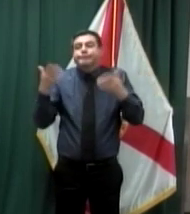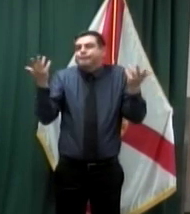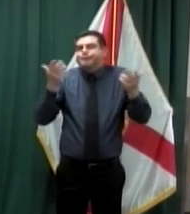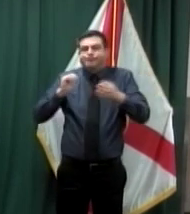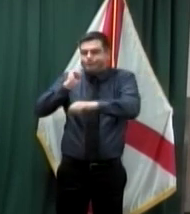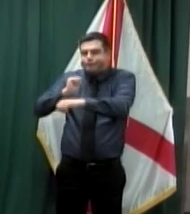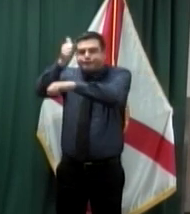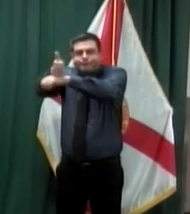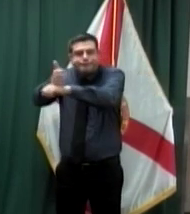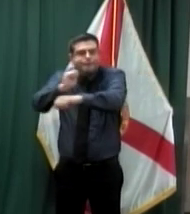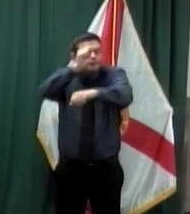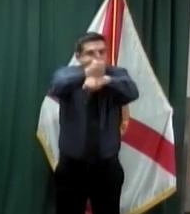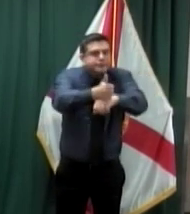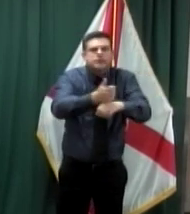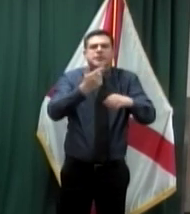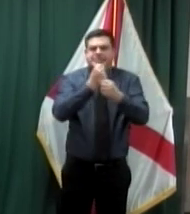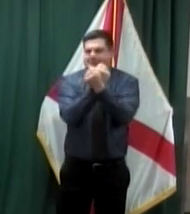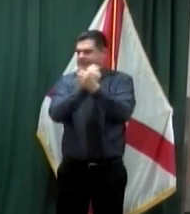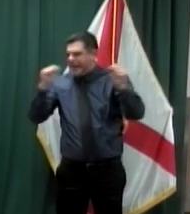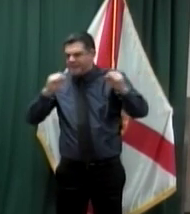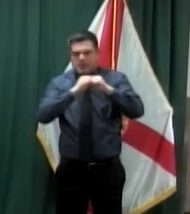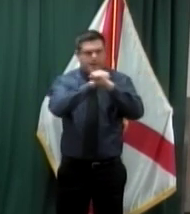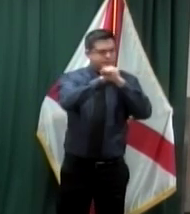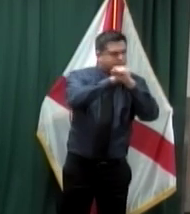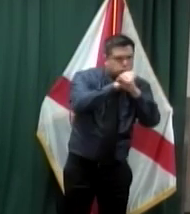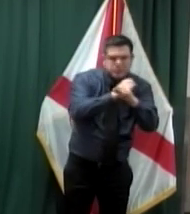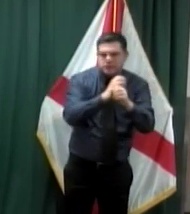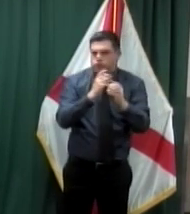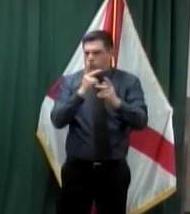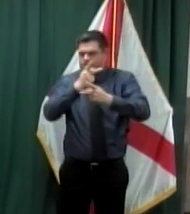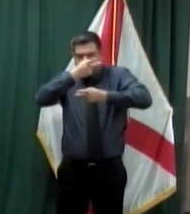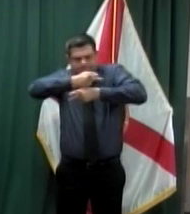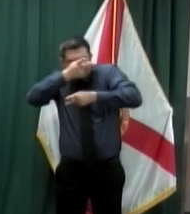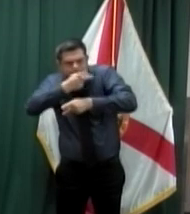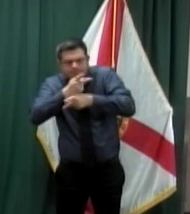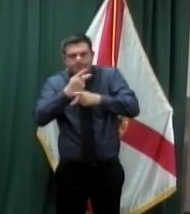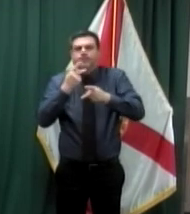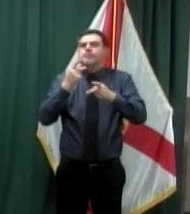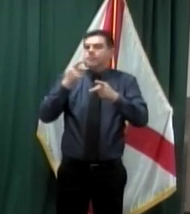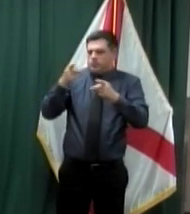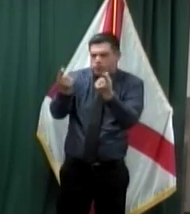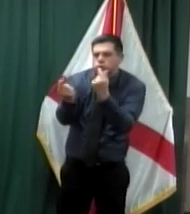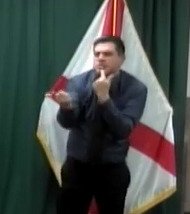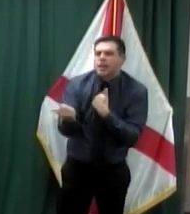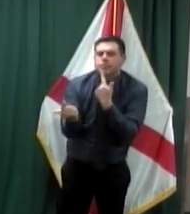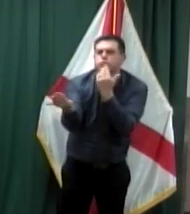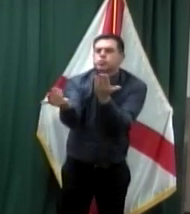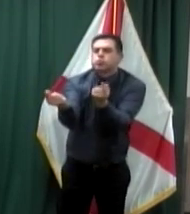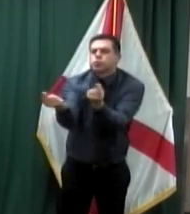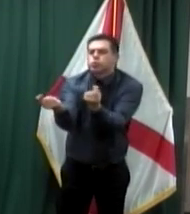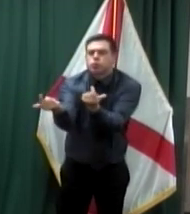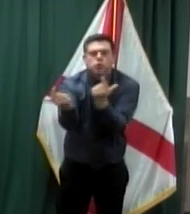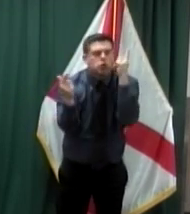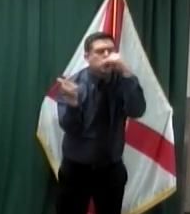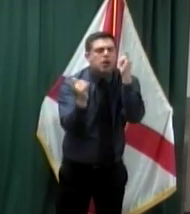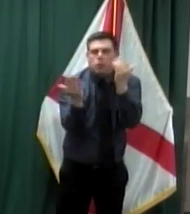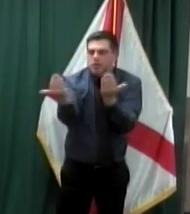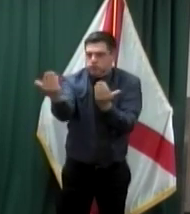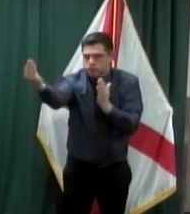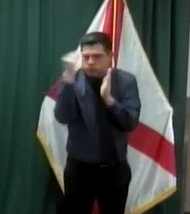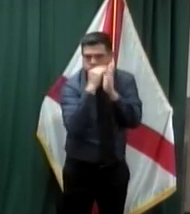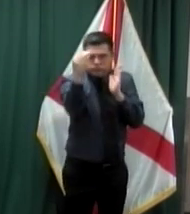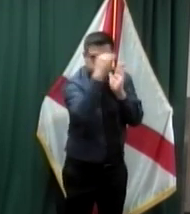CDC guidelines, so we are very honored to be able to support them in whatever way we could. This morning we had the first